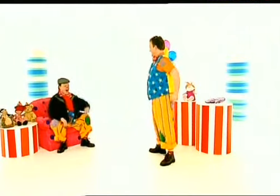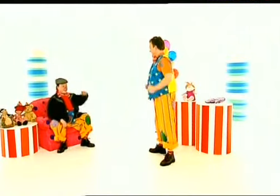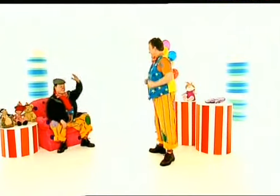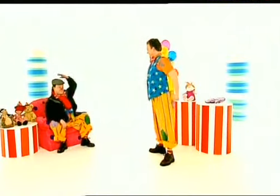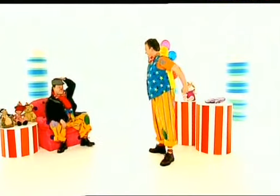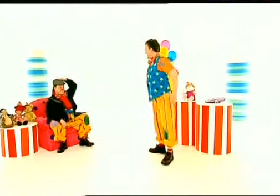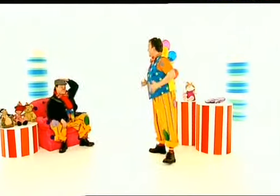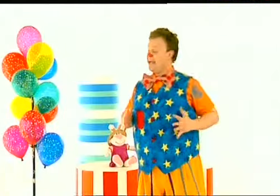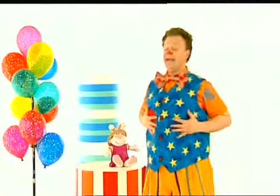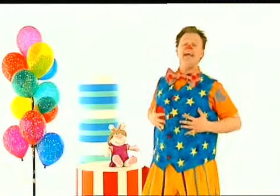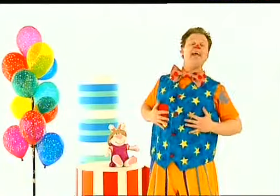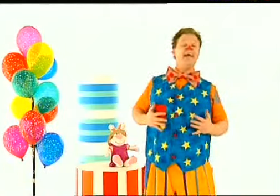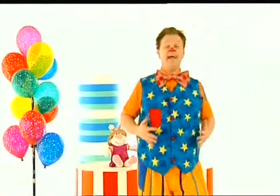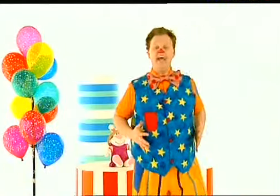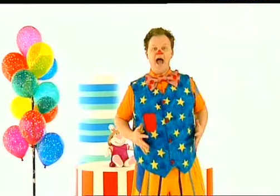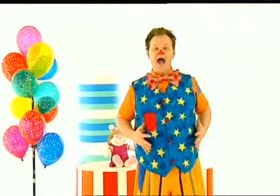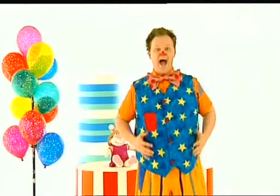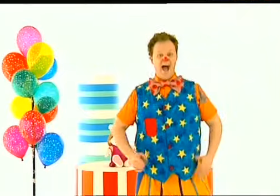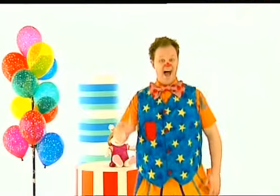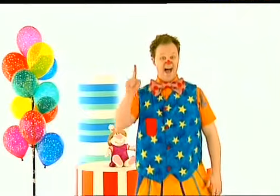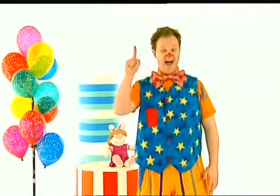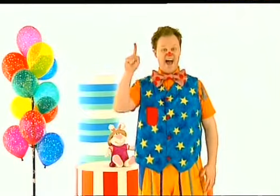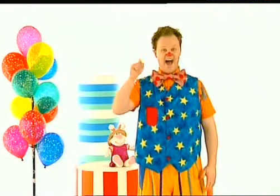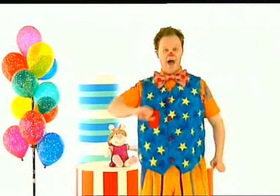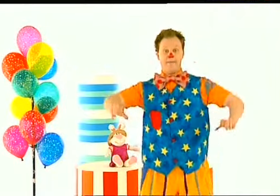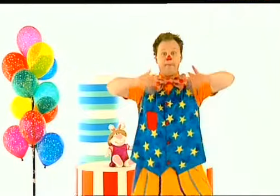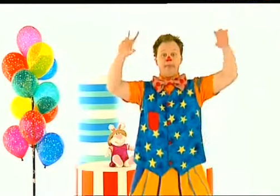What are you going to do, Mr. Tumble? Aha!